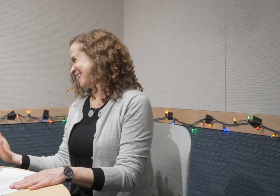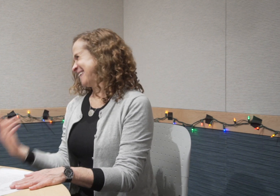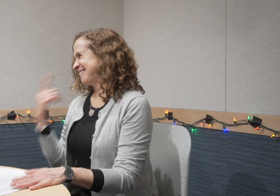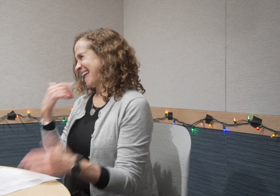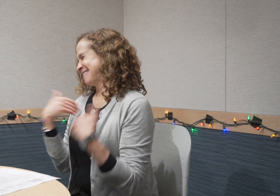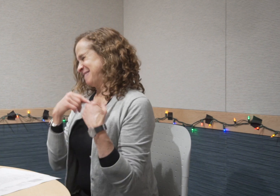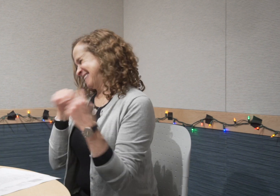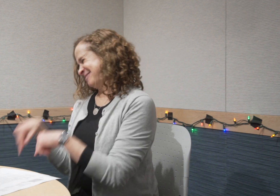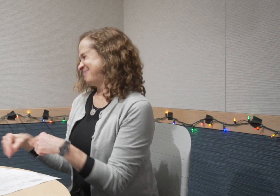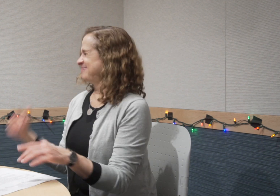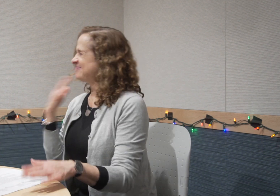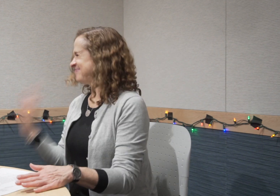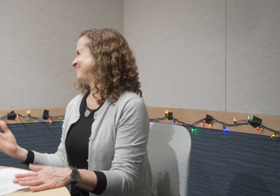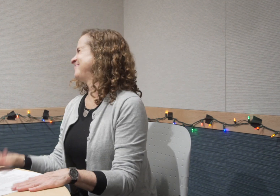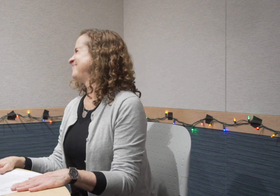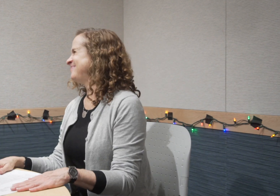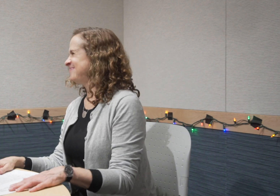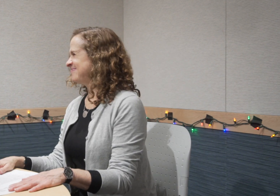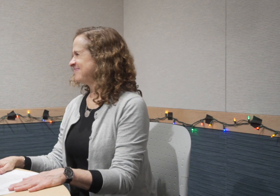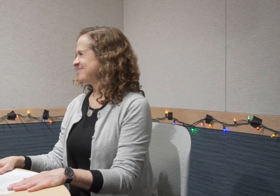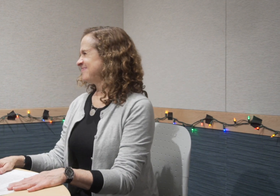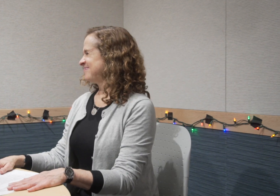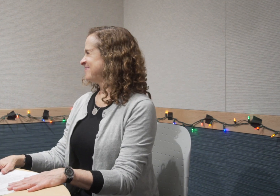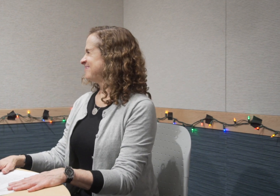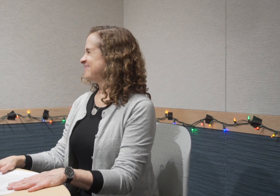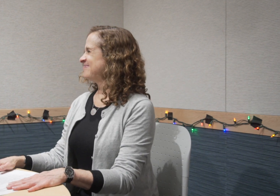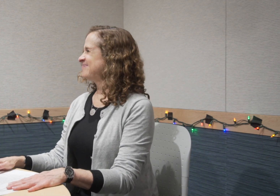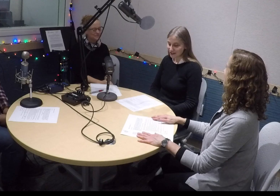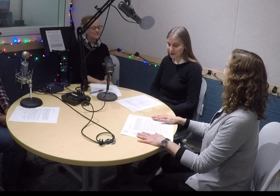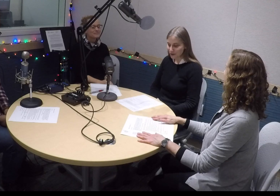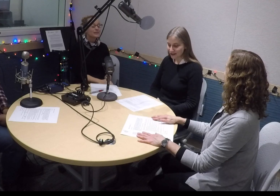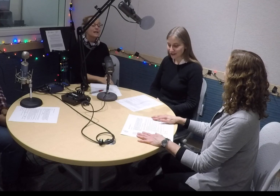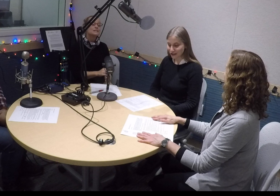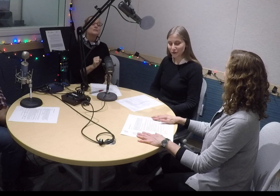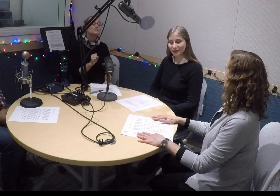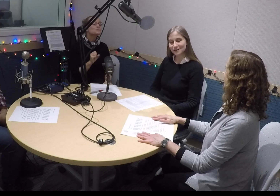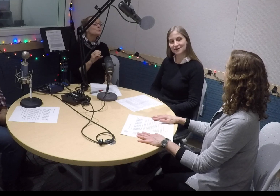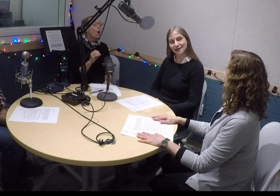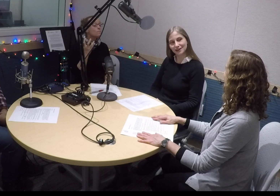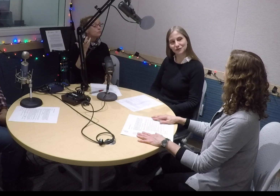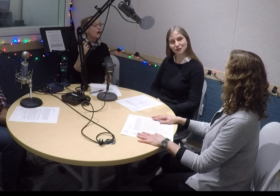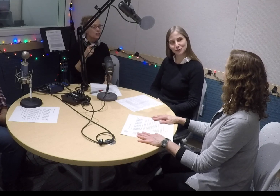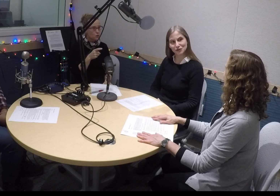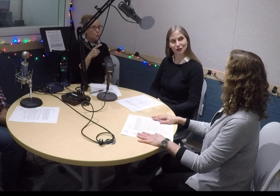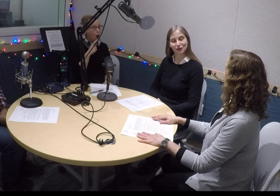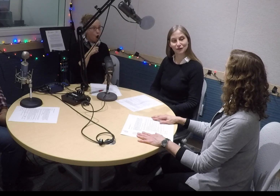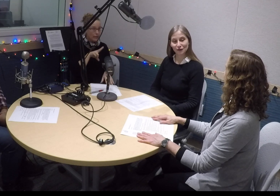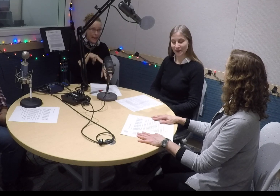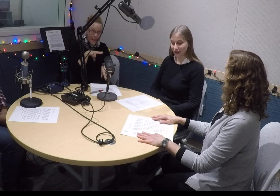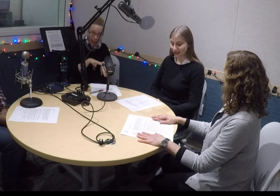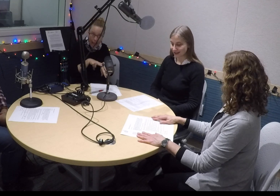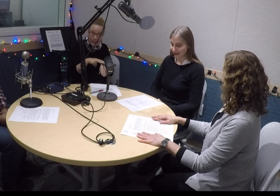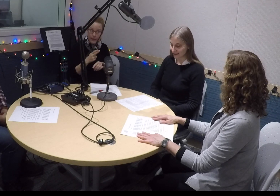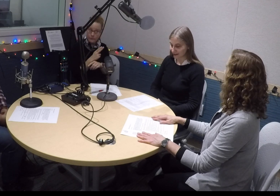Thank you. Thanks for having me here. So, Brenda, you are a native user of American Sign